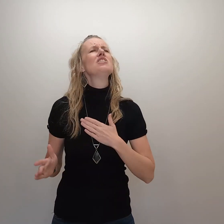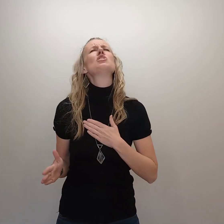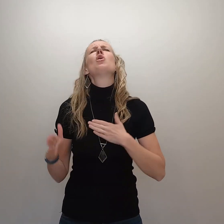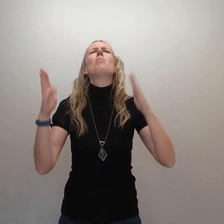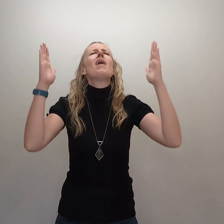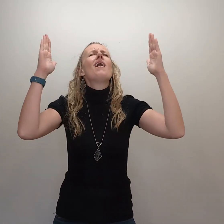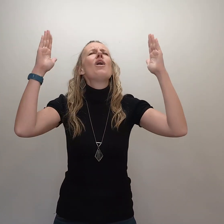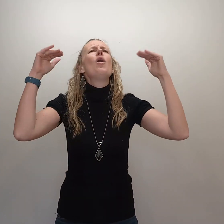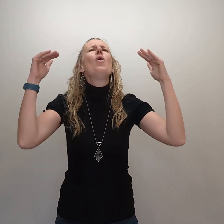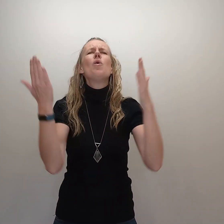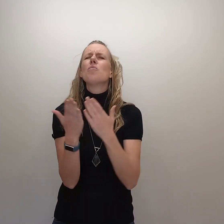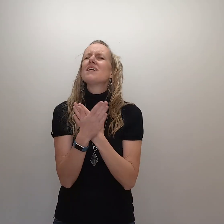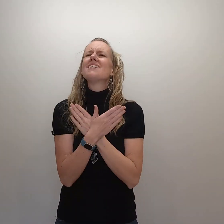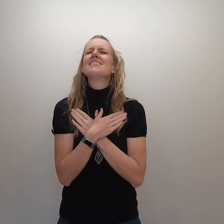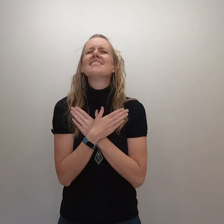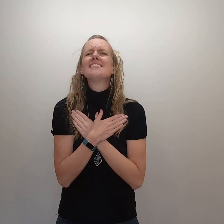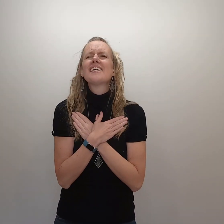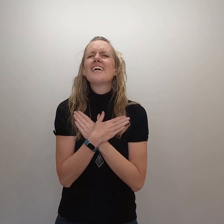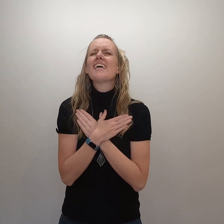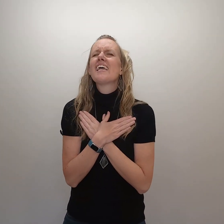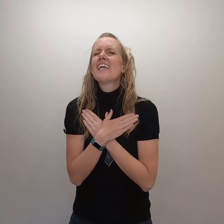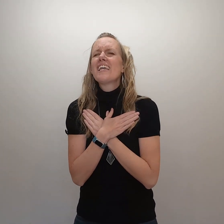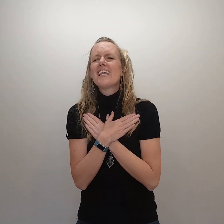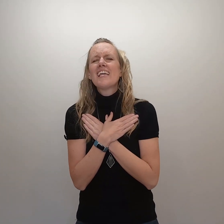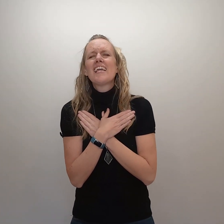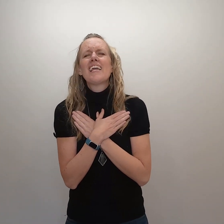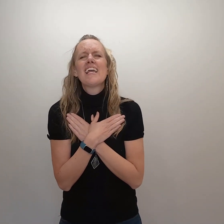Jesus, you're my hope and stay.